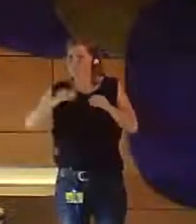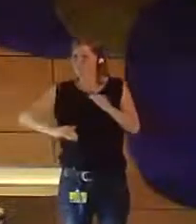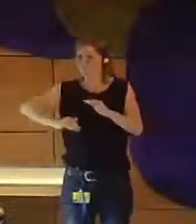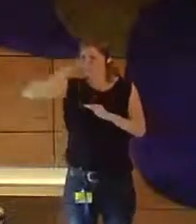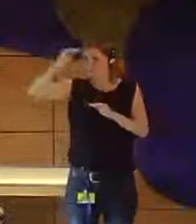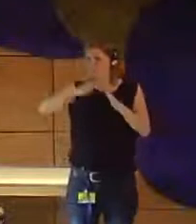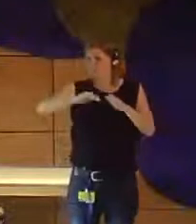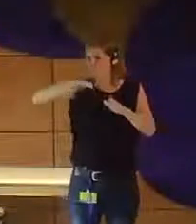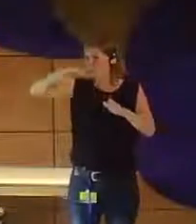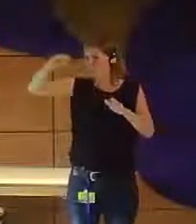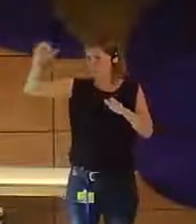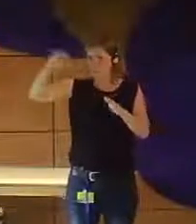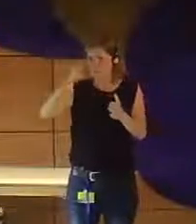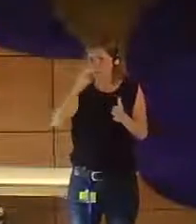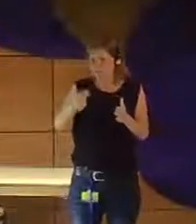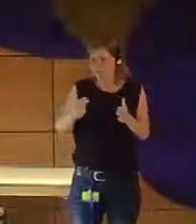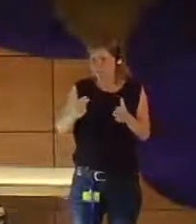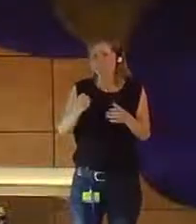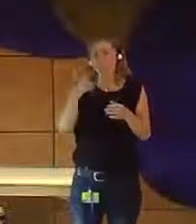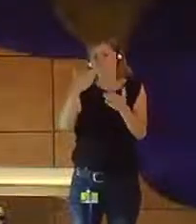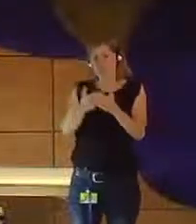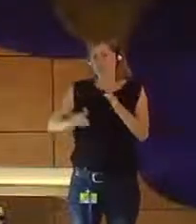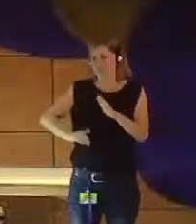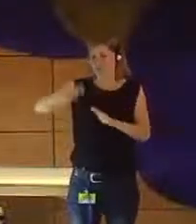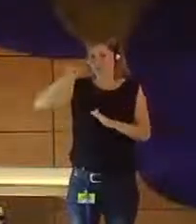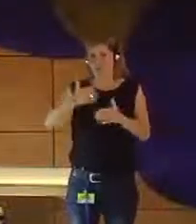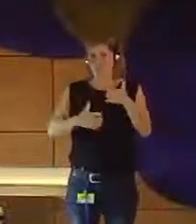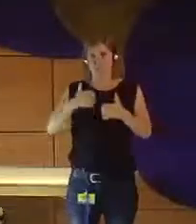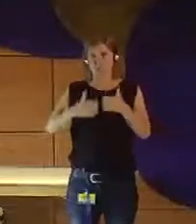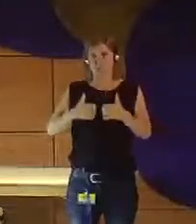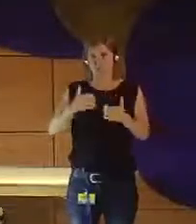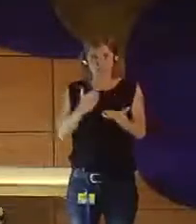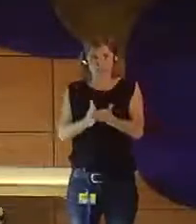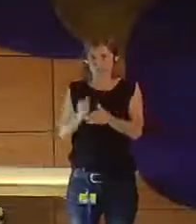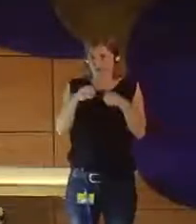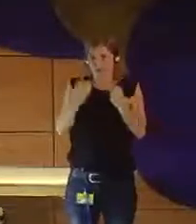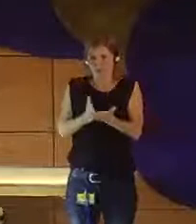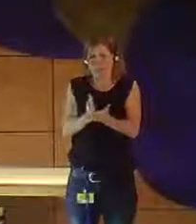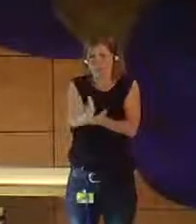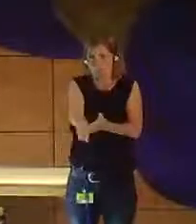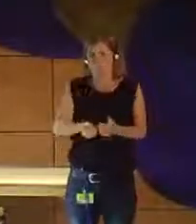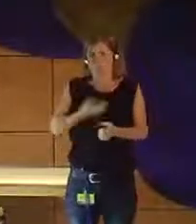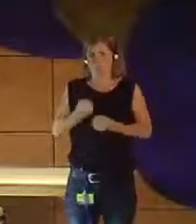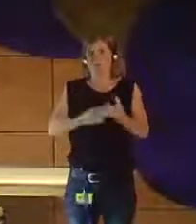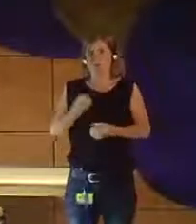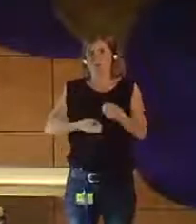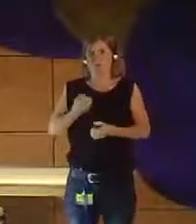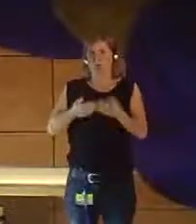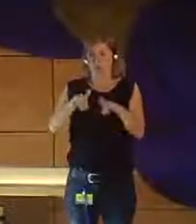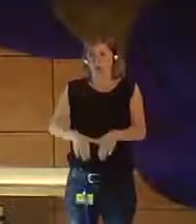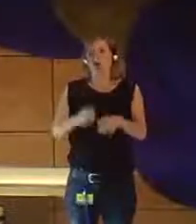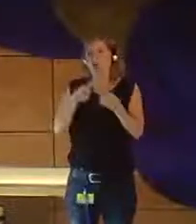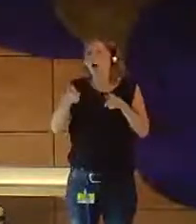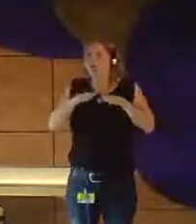you produce growth hormone throughout your life. So it has other effects other than growth hormone. So the growth